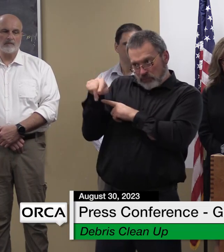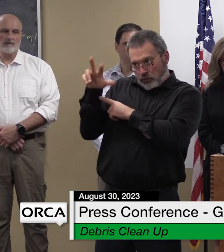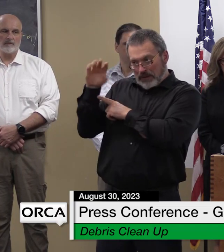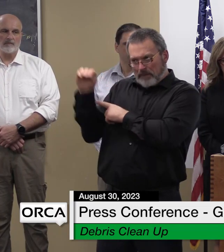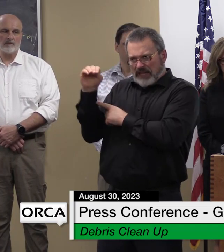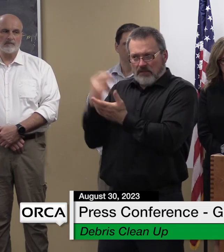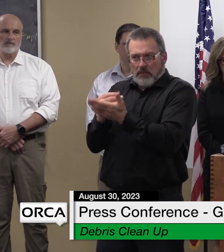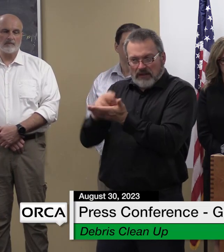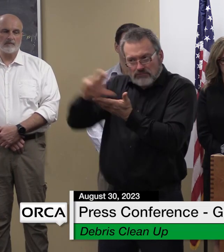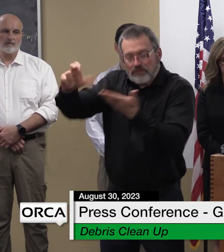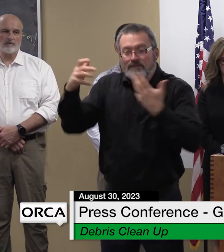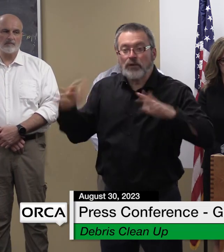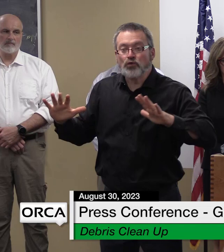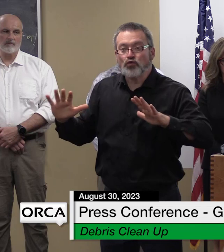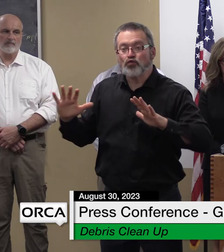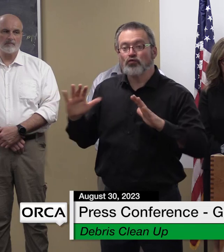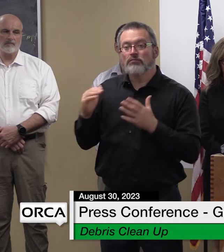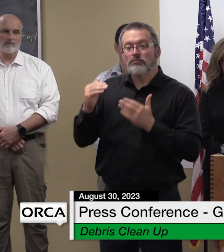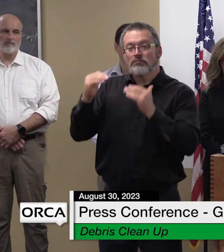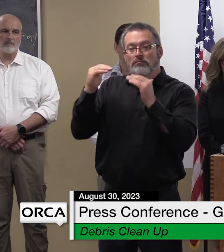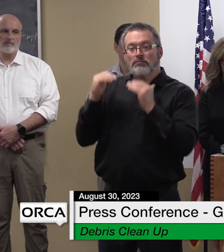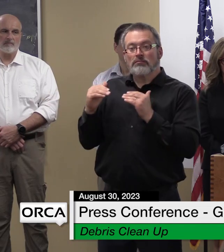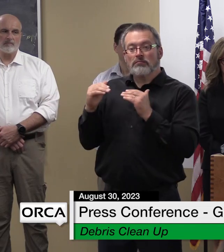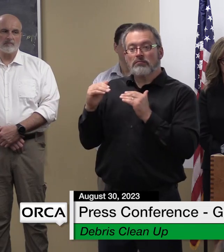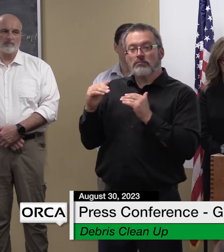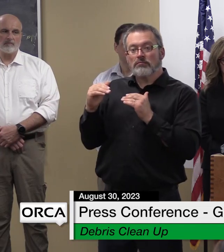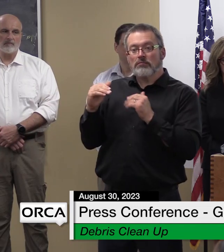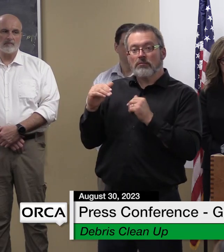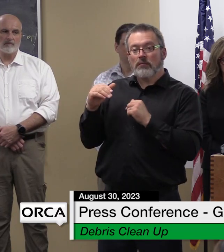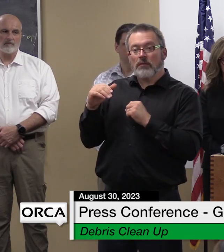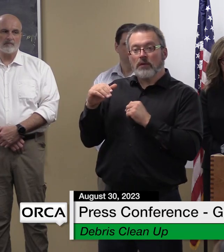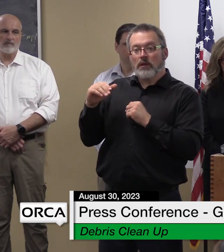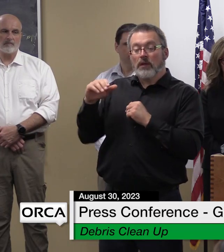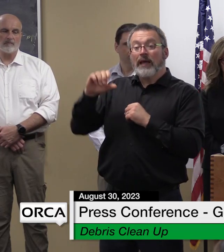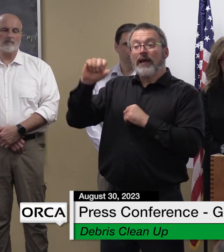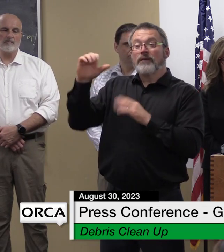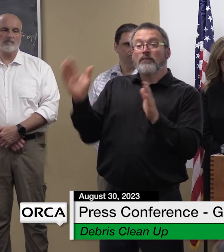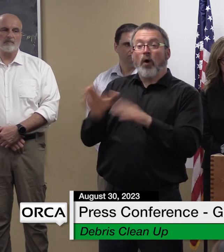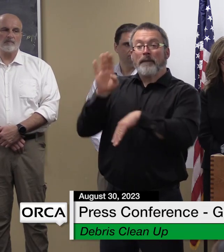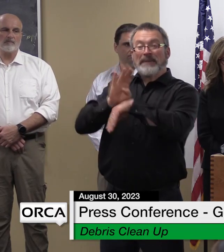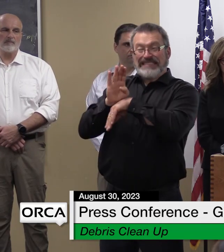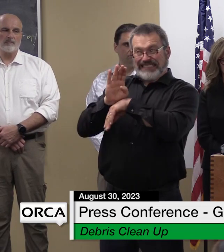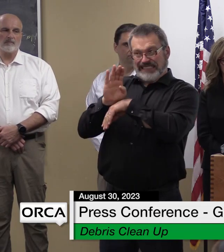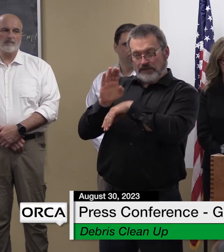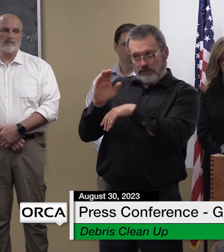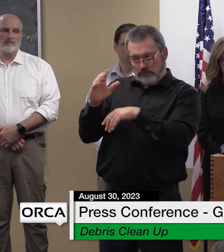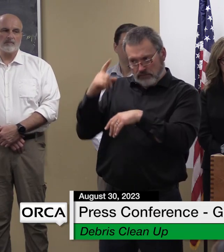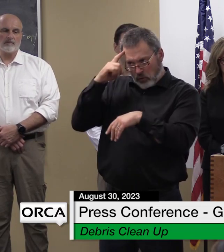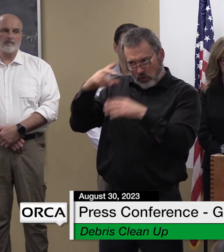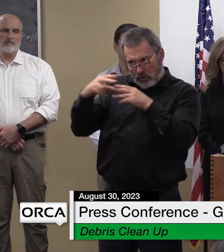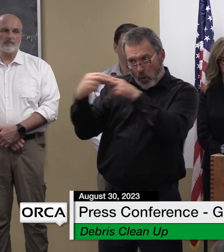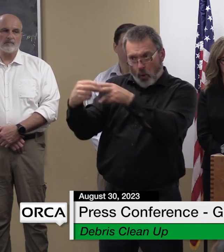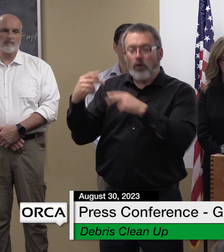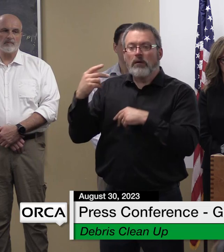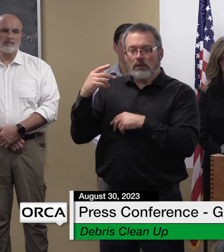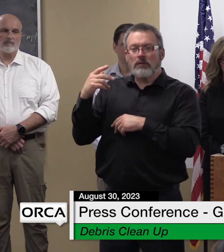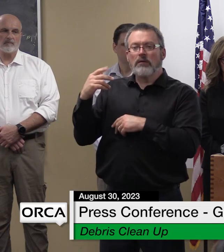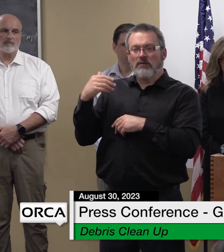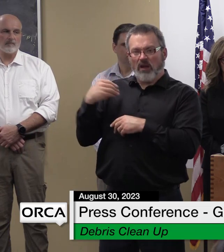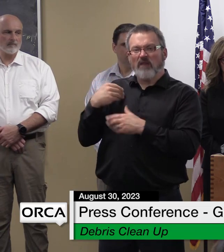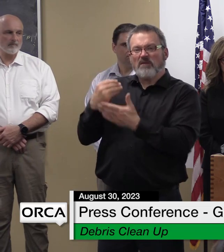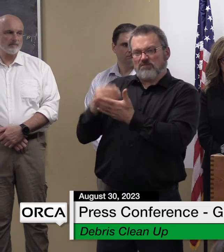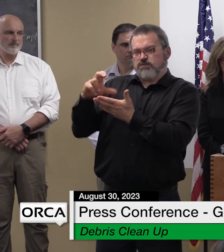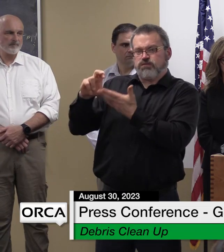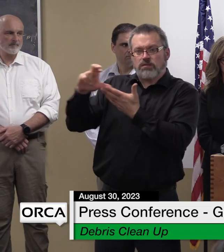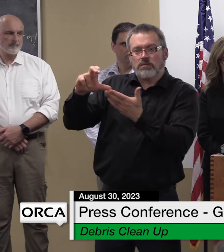U.S. Small Business Administration has approved over $12 million and provided 267